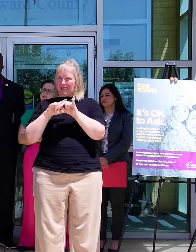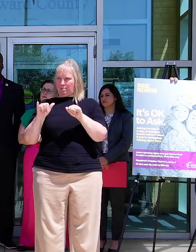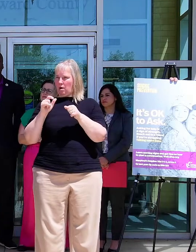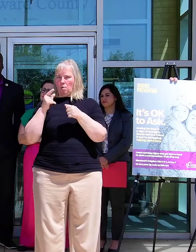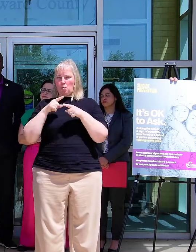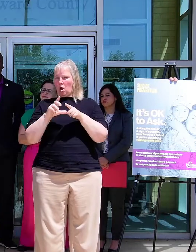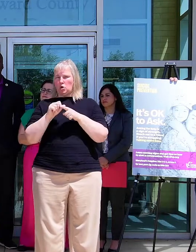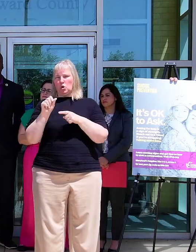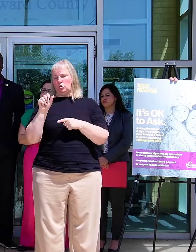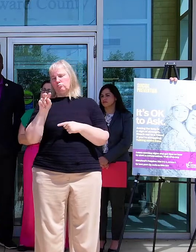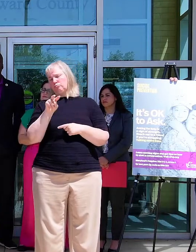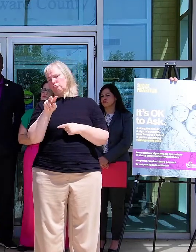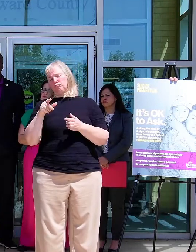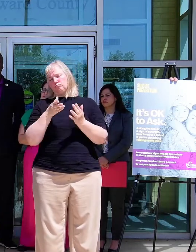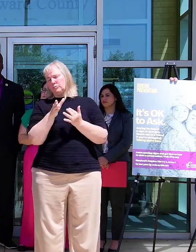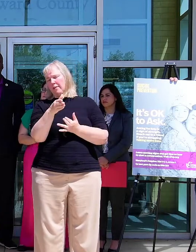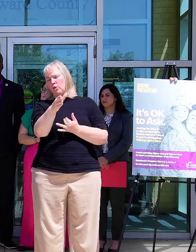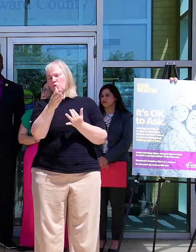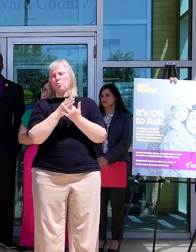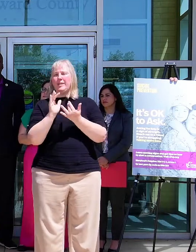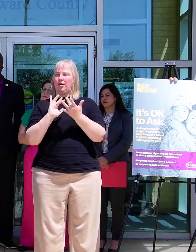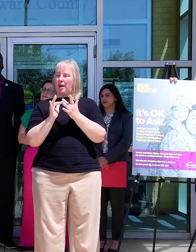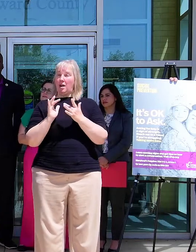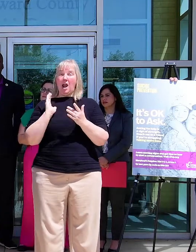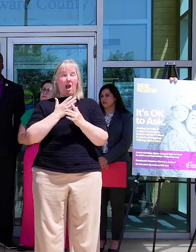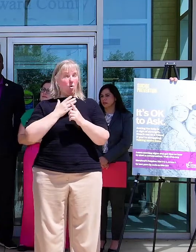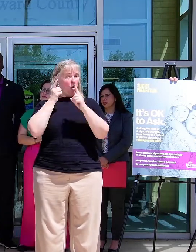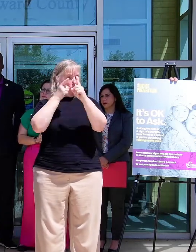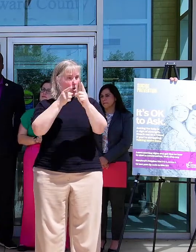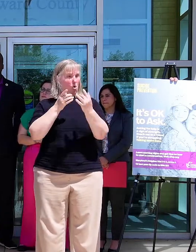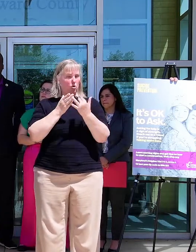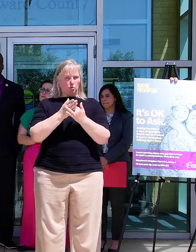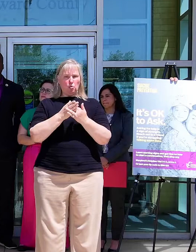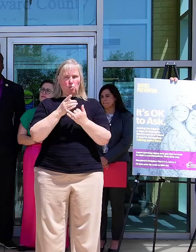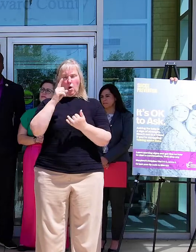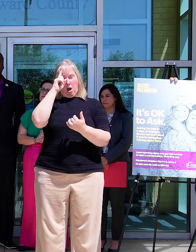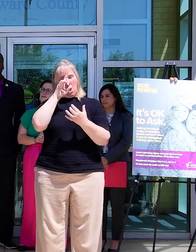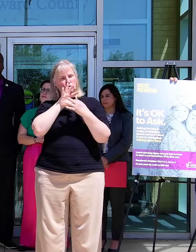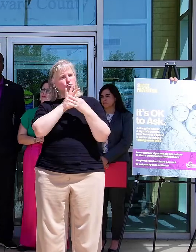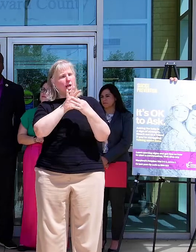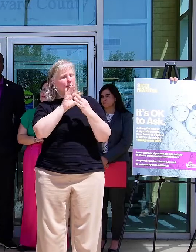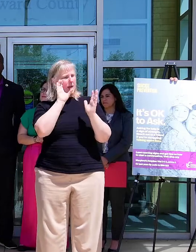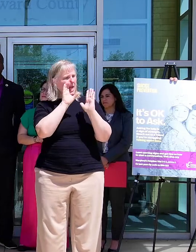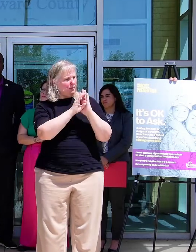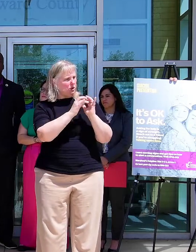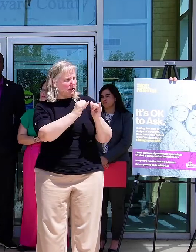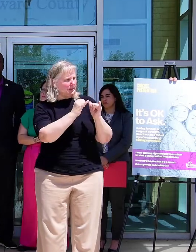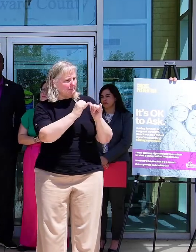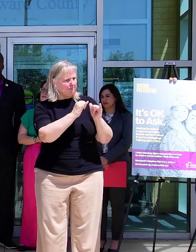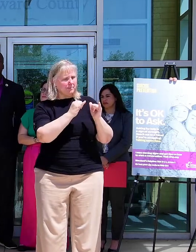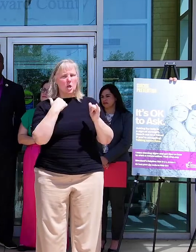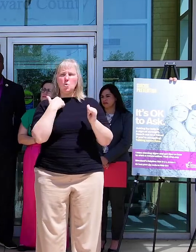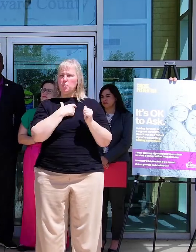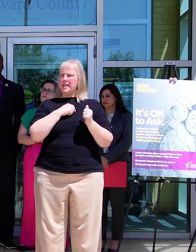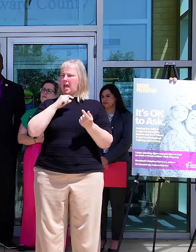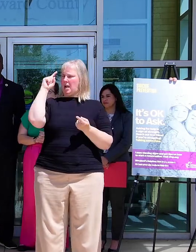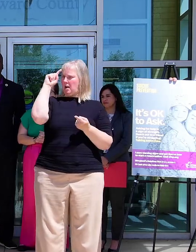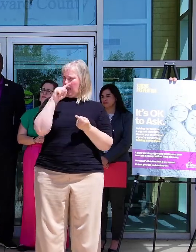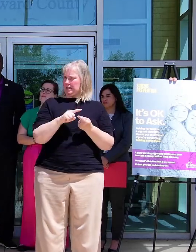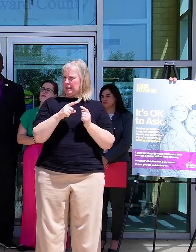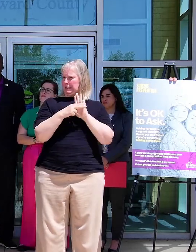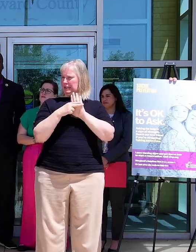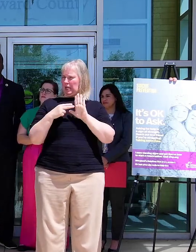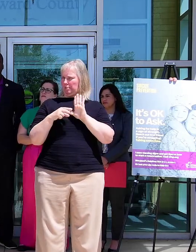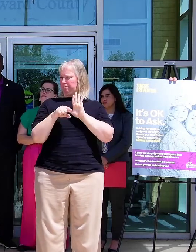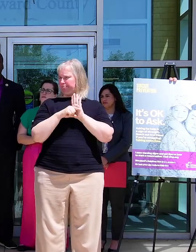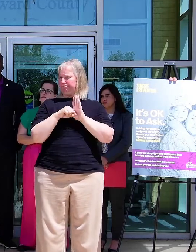internet. Our goal is that through these relatable images, we can lessen the stigma about mental health